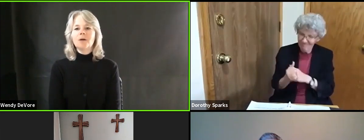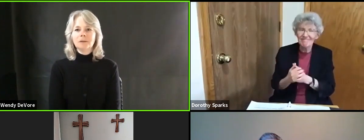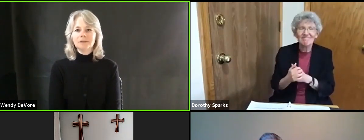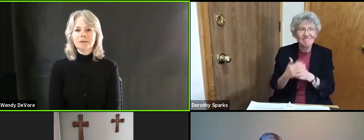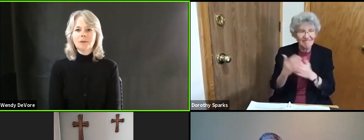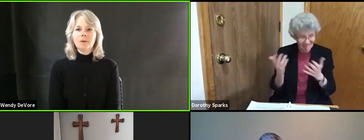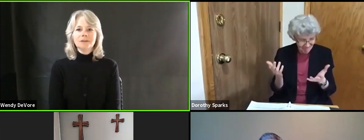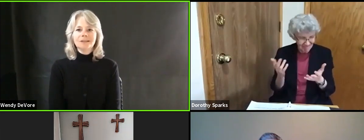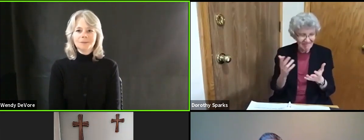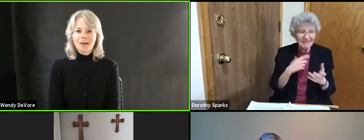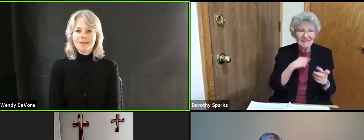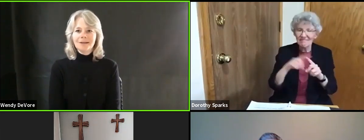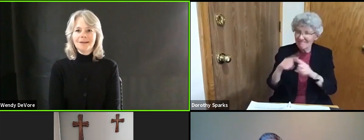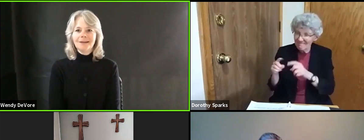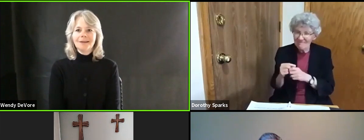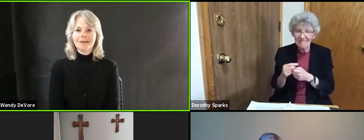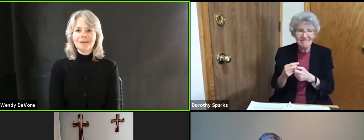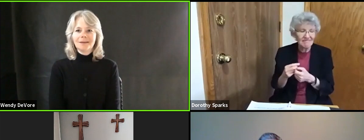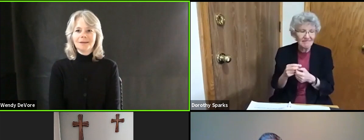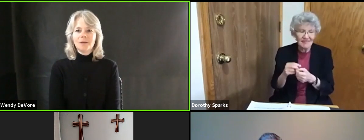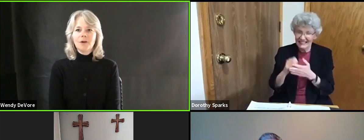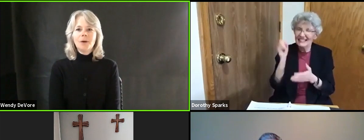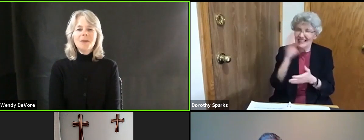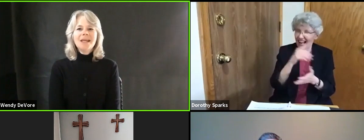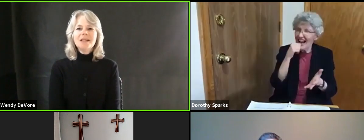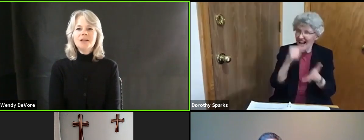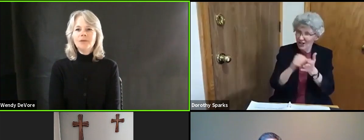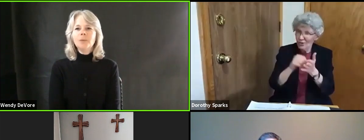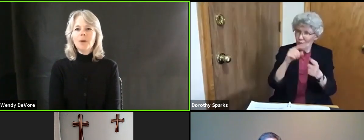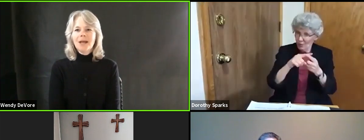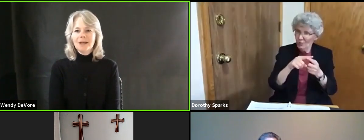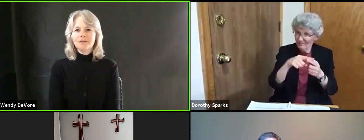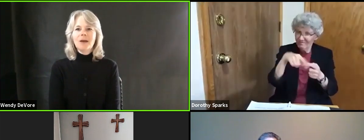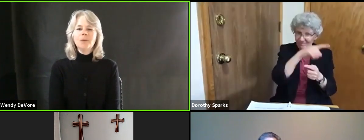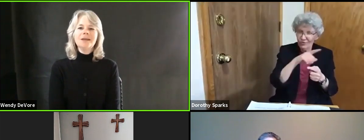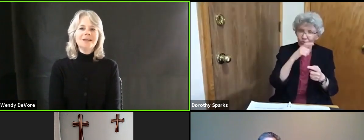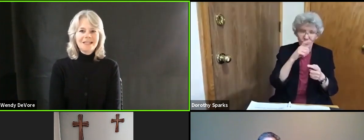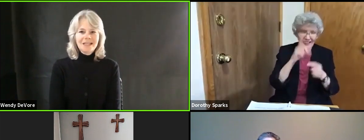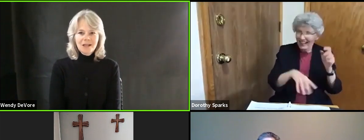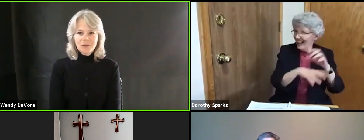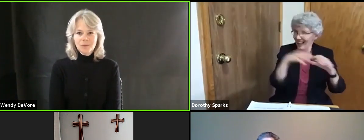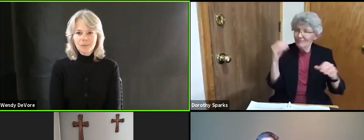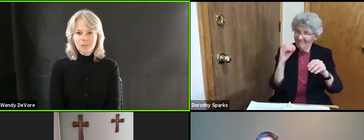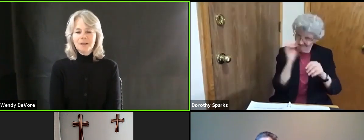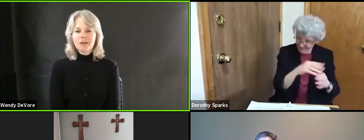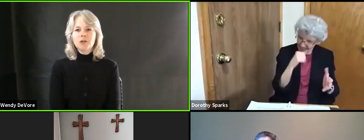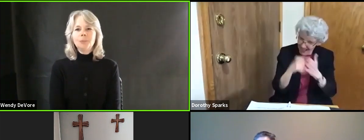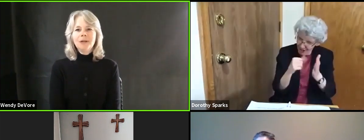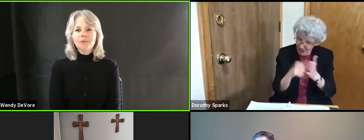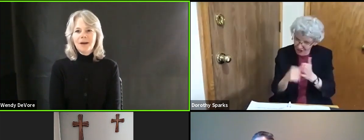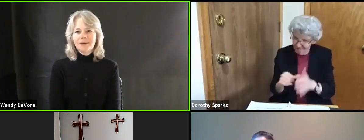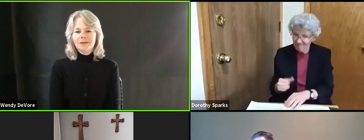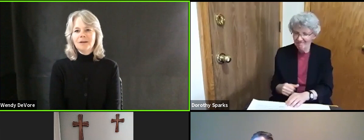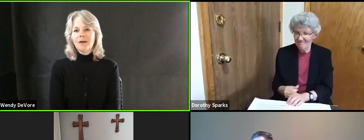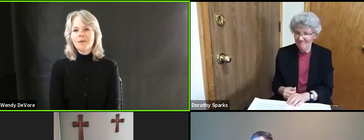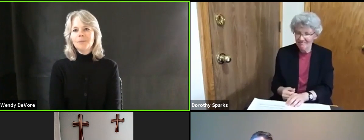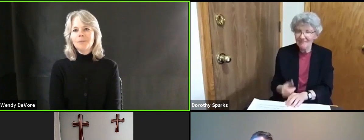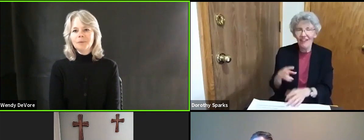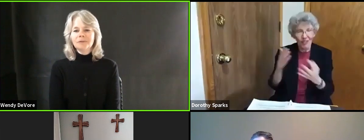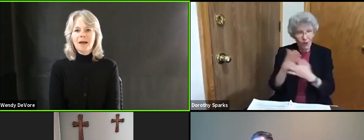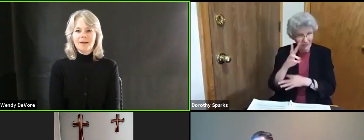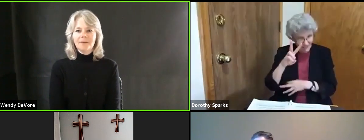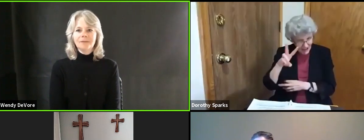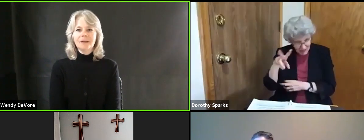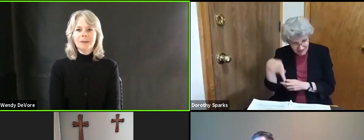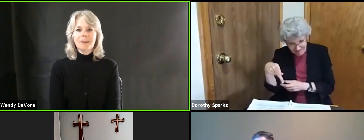on hold or suspended. There are many different ways that we can continue to bring Christ into other